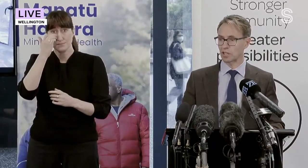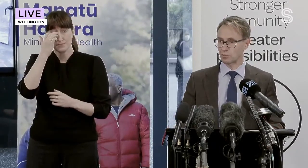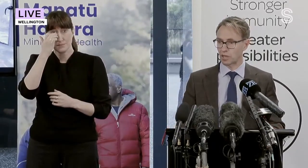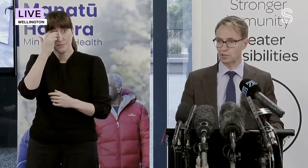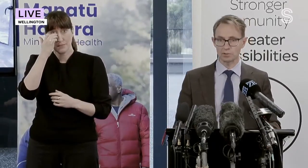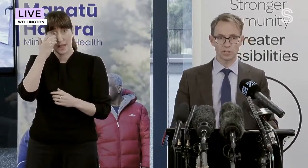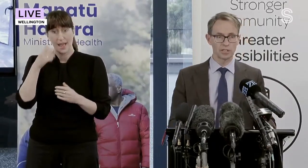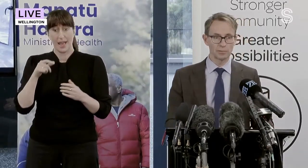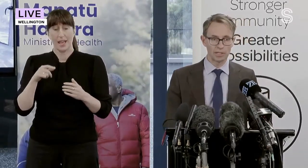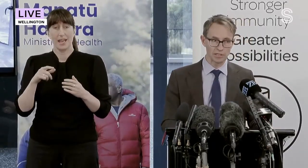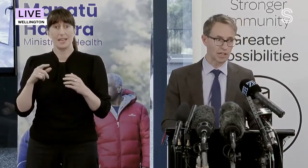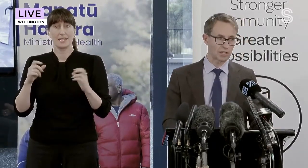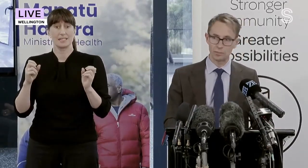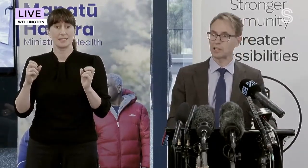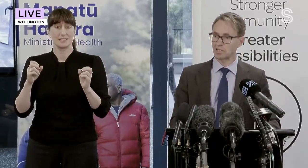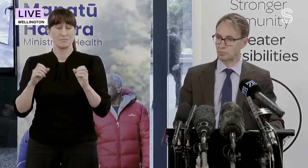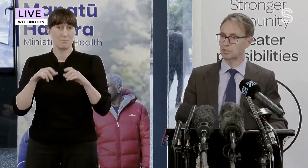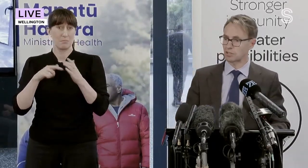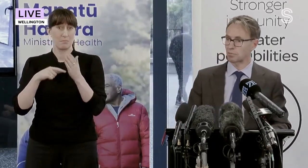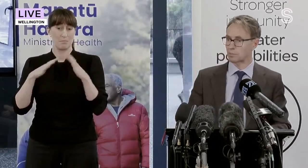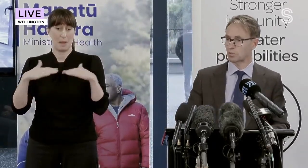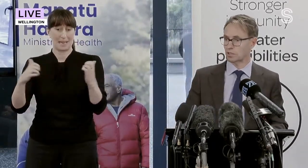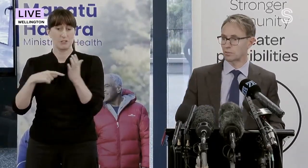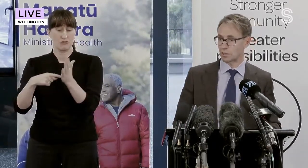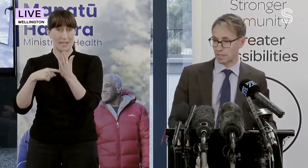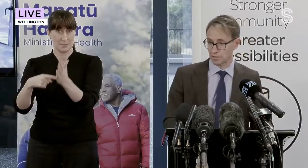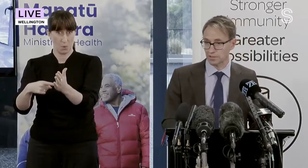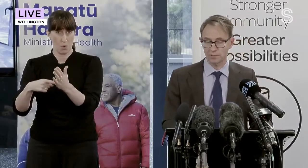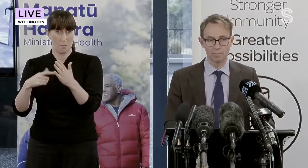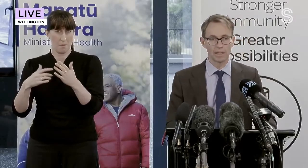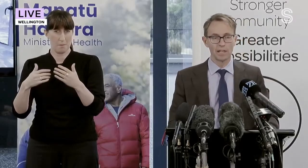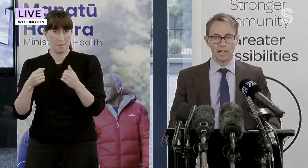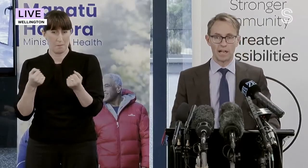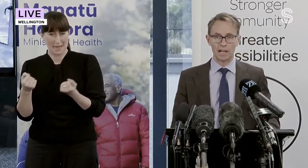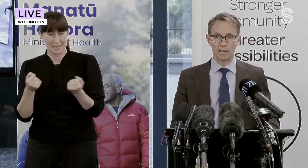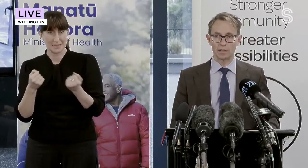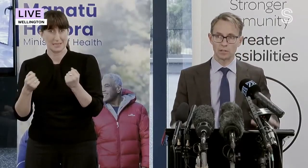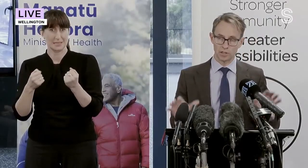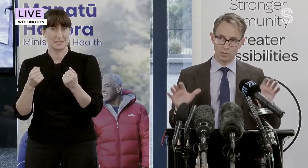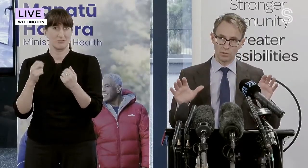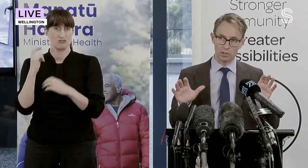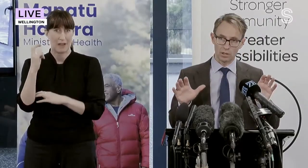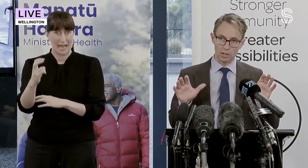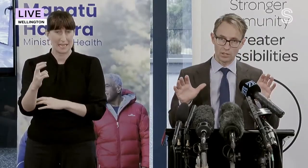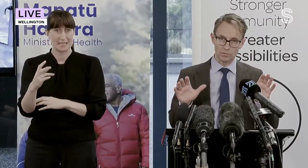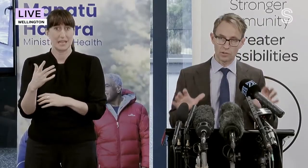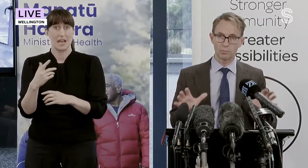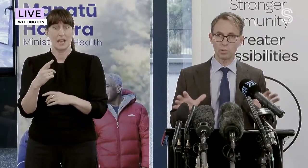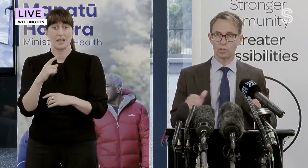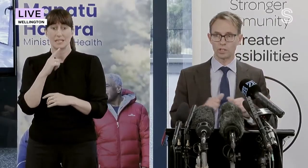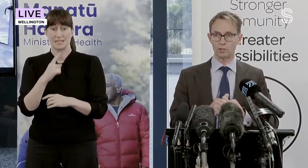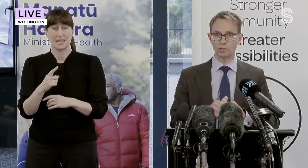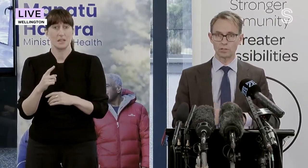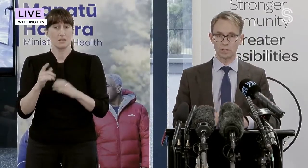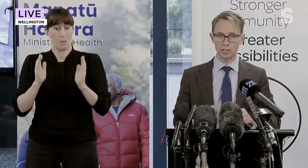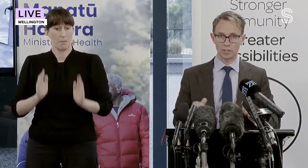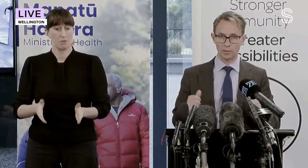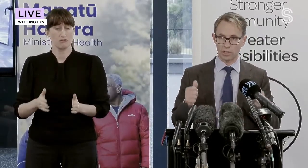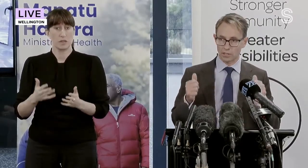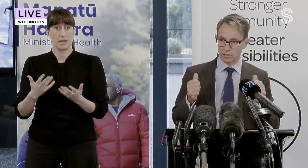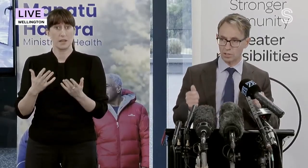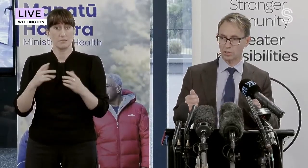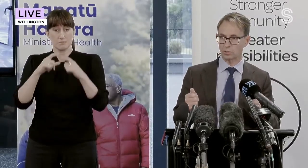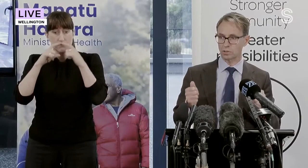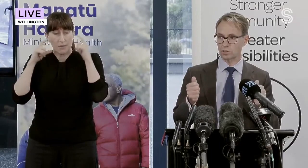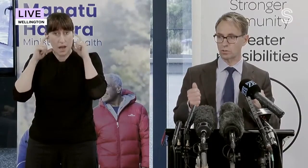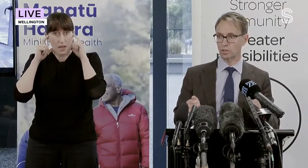in New South Wales means only about 10% of people need to wear masks. So it's very important here in New Zealand that